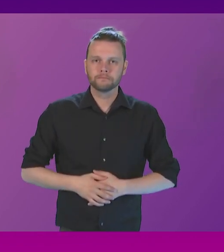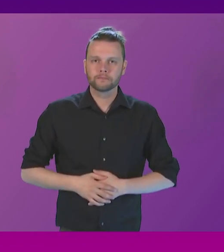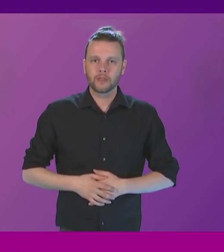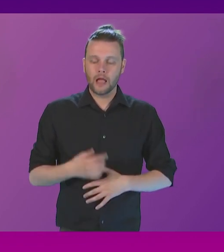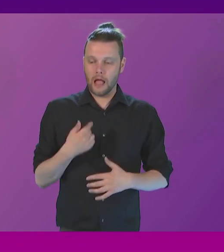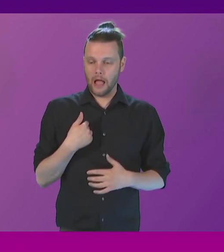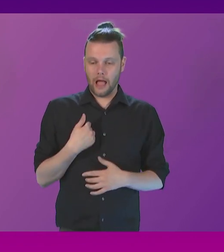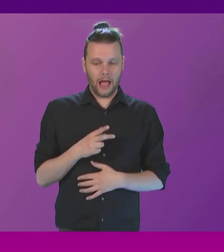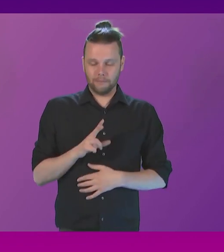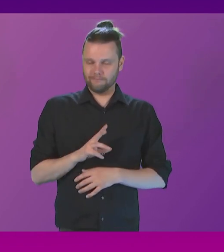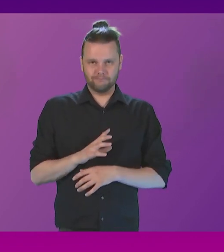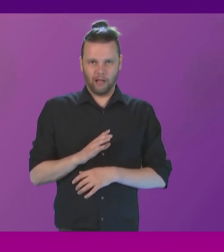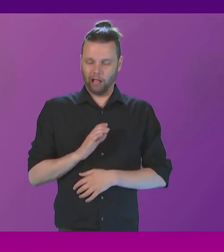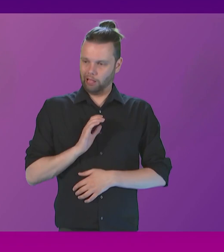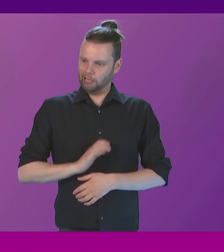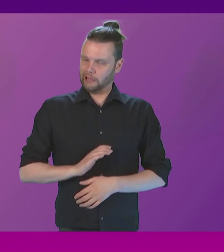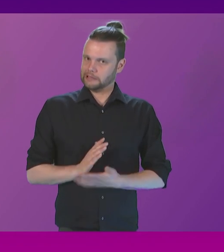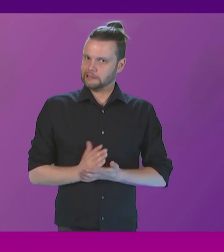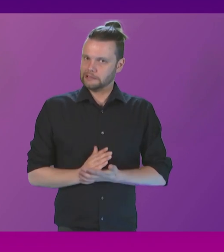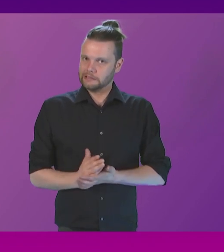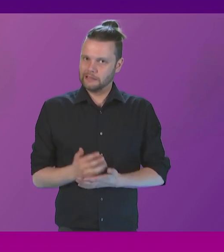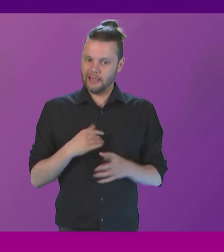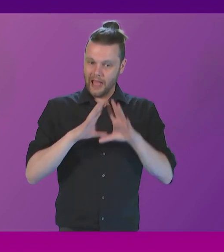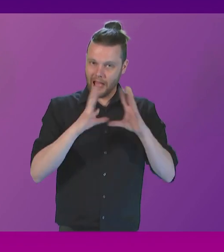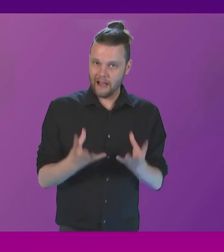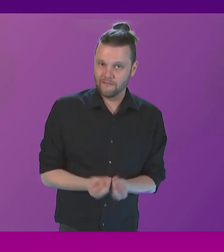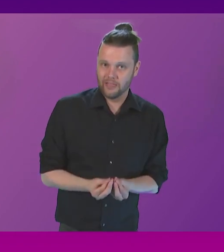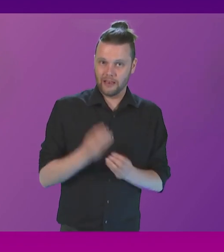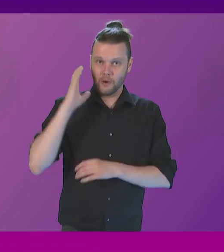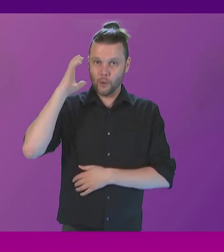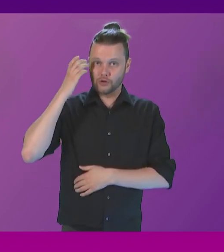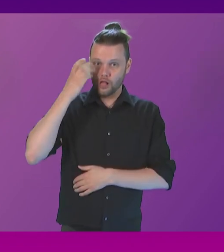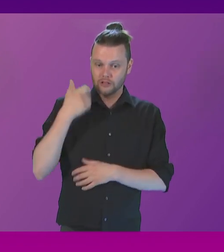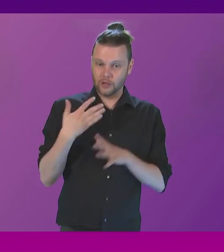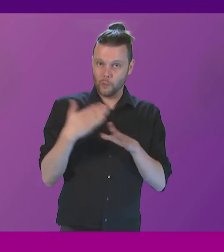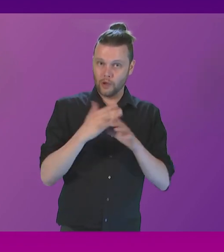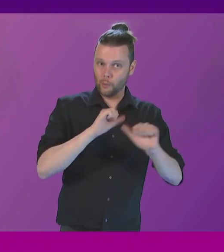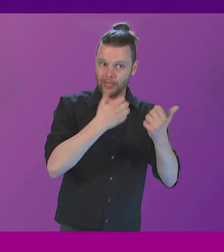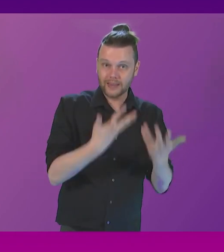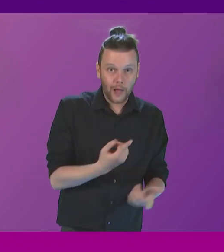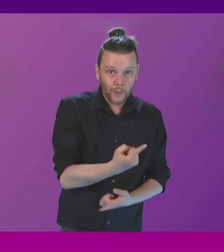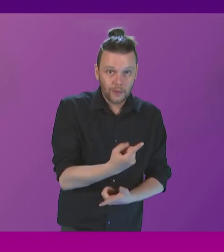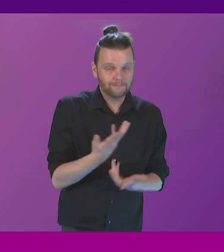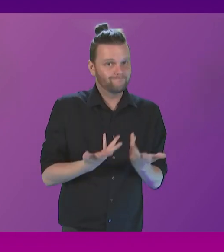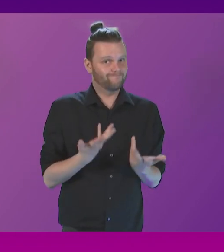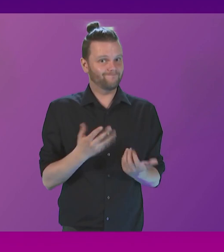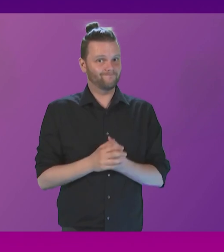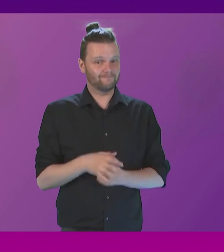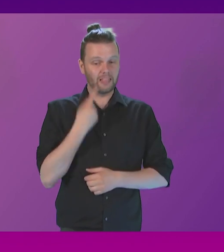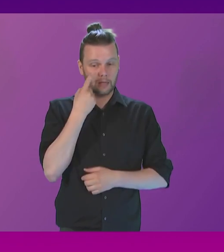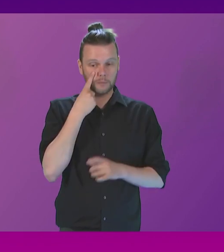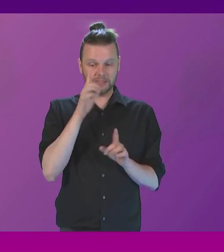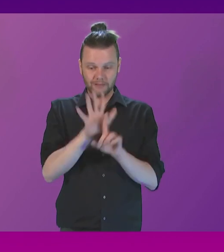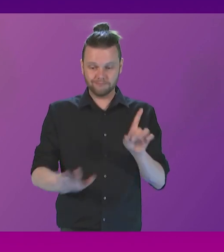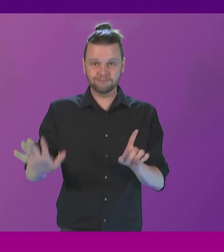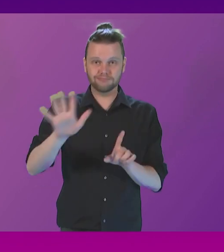you know, I'm not confident, you know, that everything within audiology is working well now. I think we see across the country,